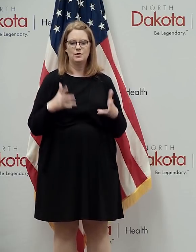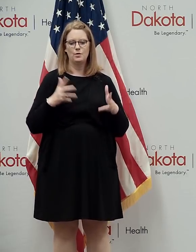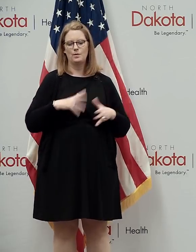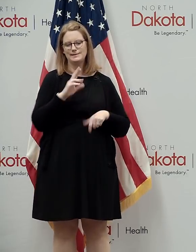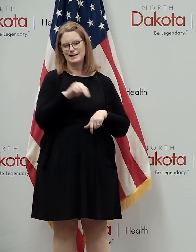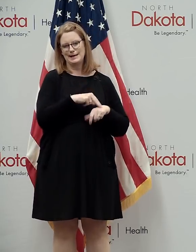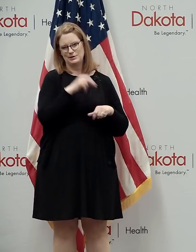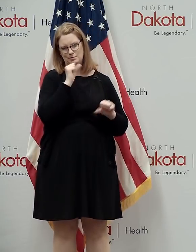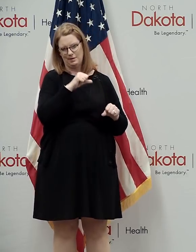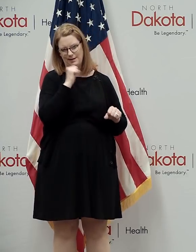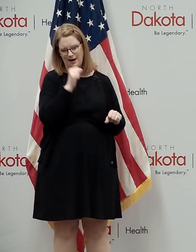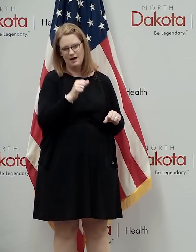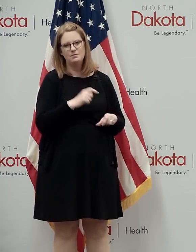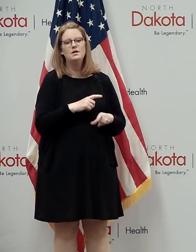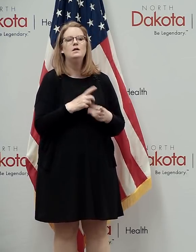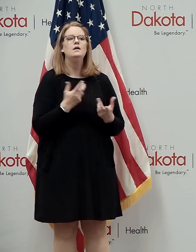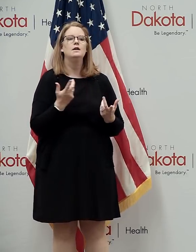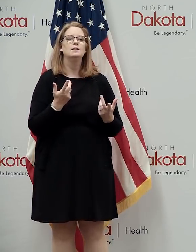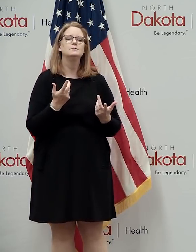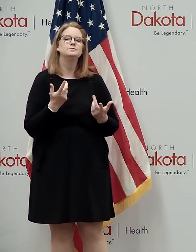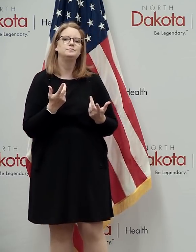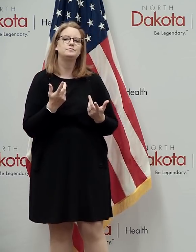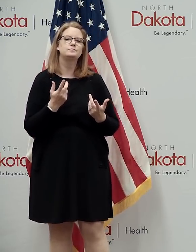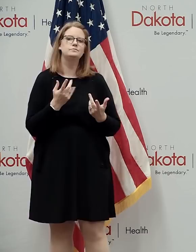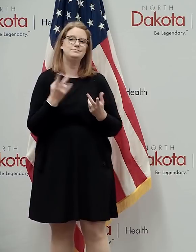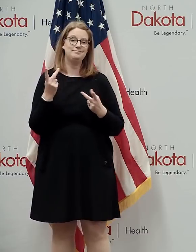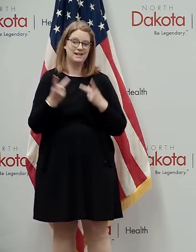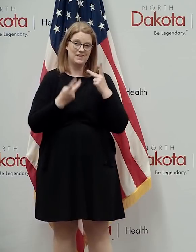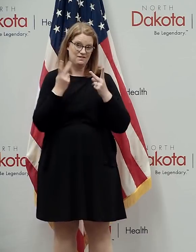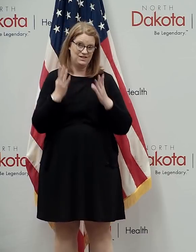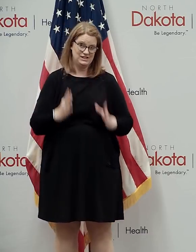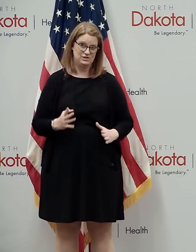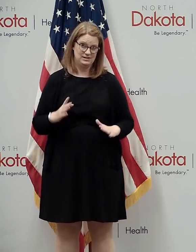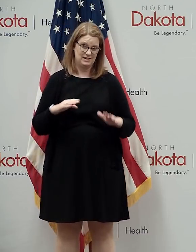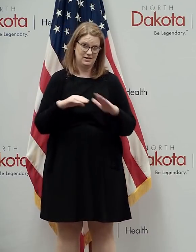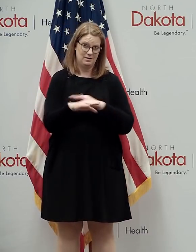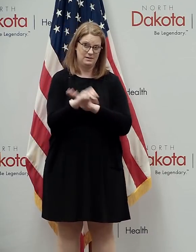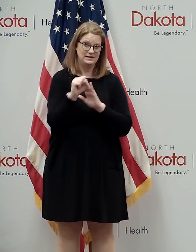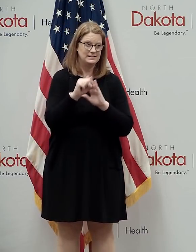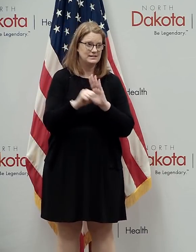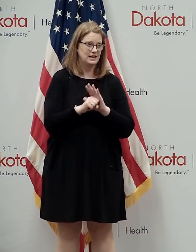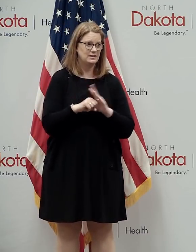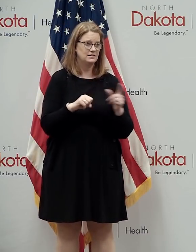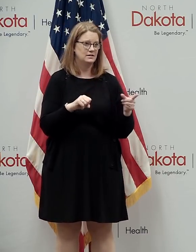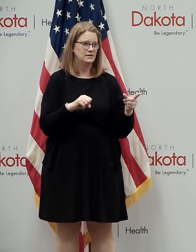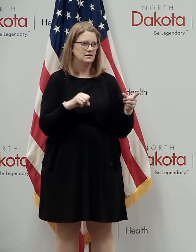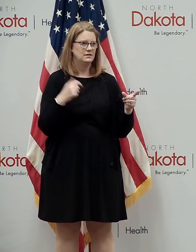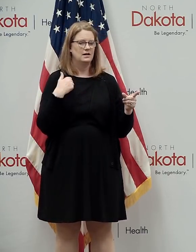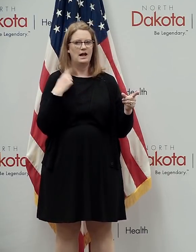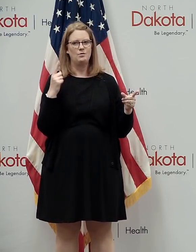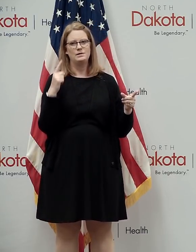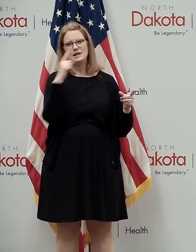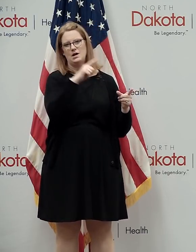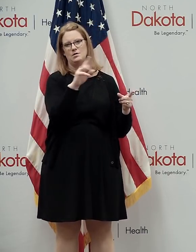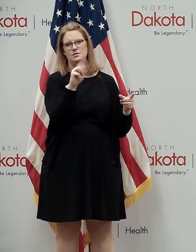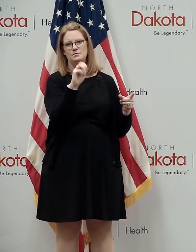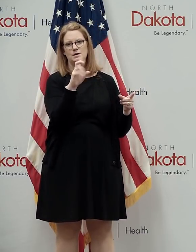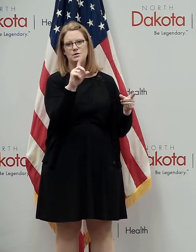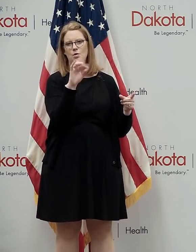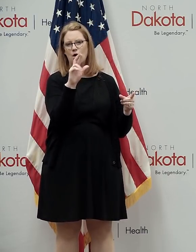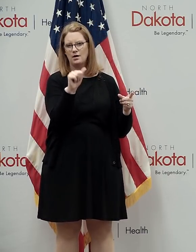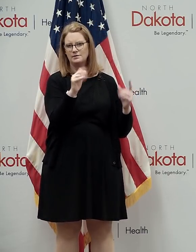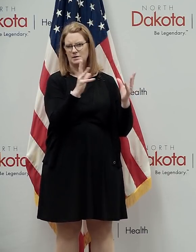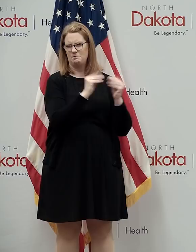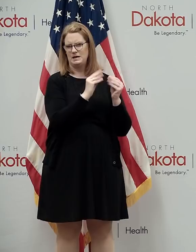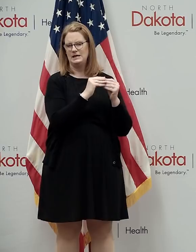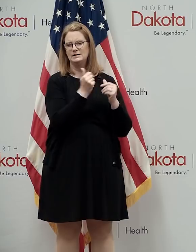that. And so we're, the visitors that we do have, I have had a chance. I was out in Medora for some meetings a